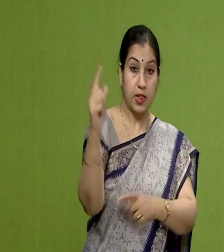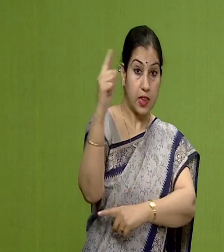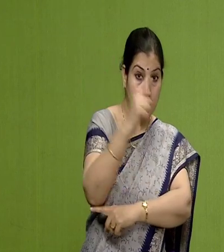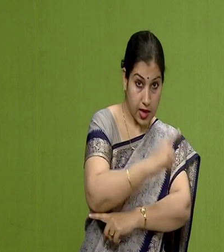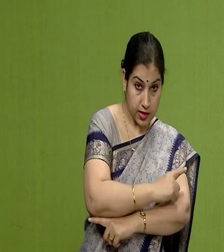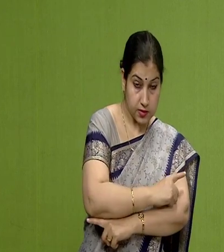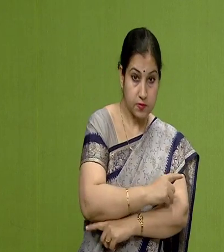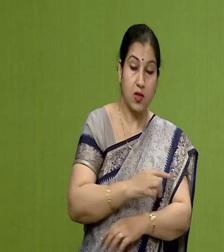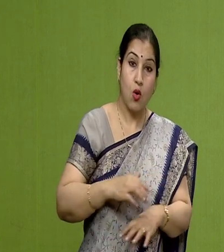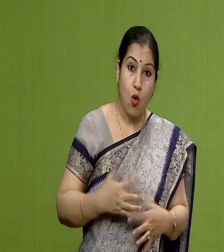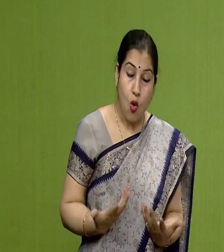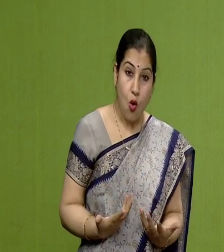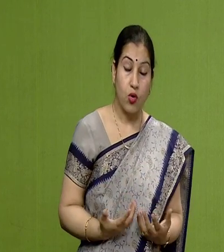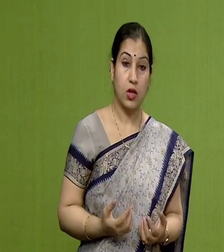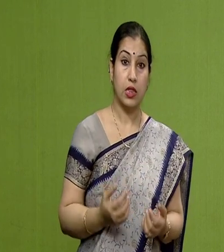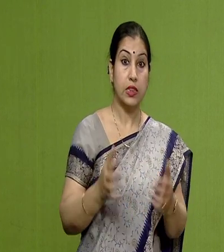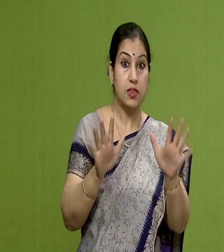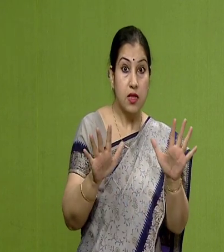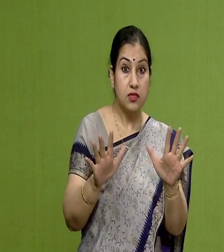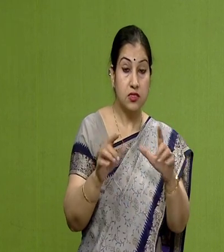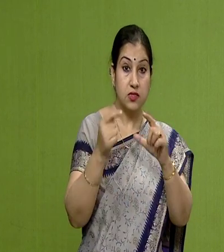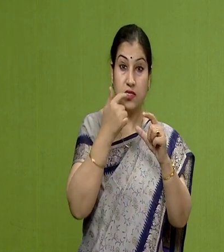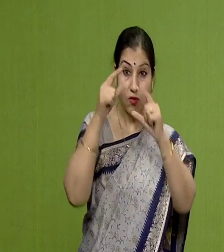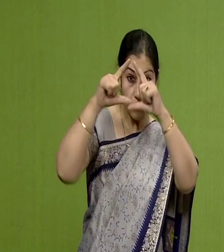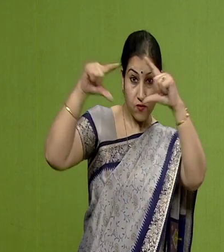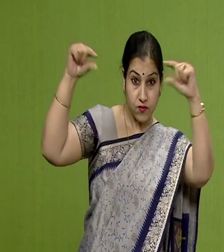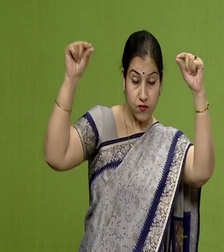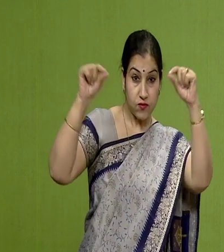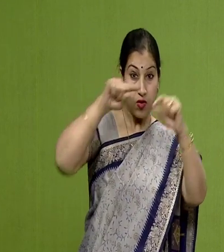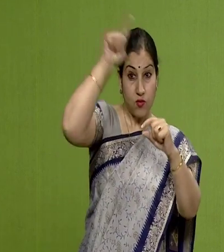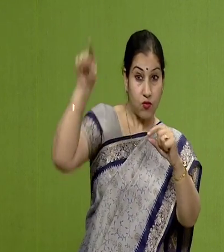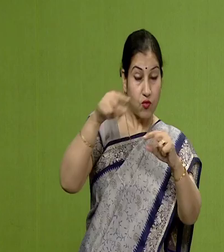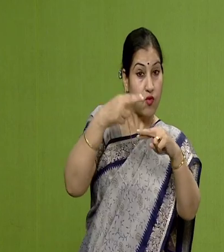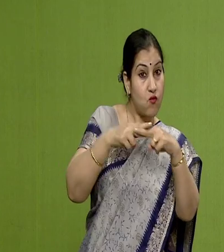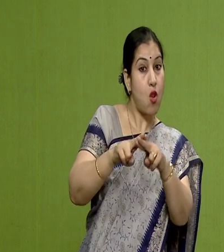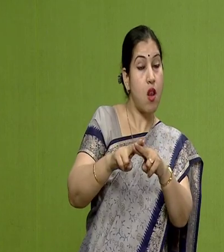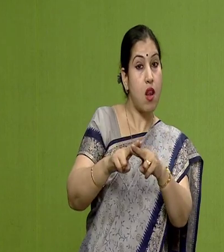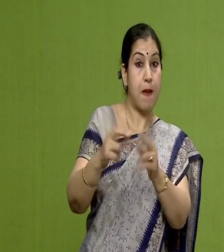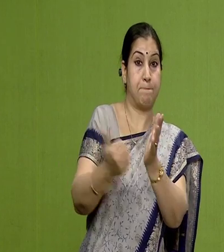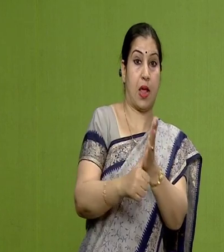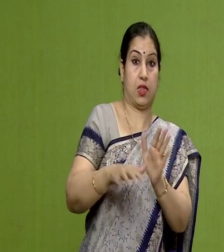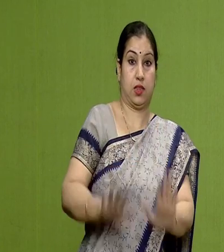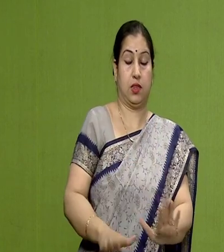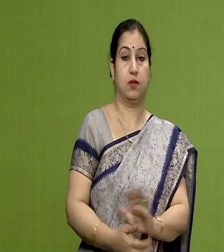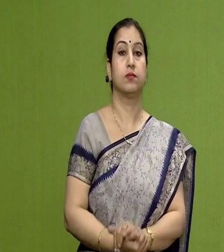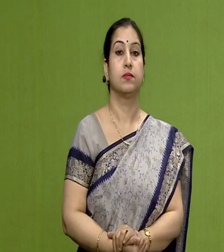or 10 lunar days. This is complete pregnancy time.